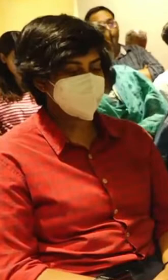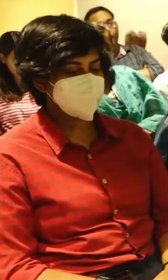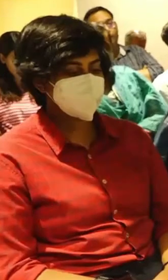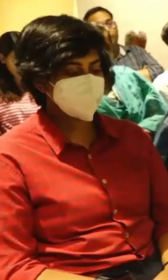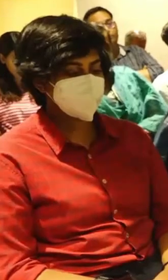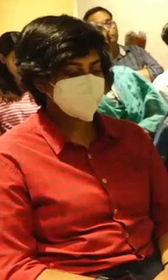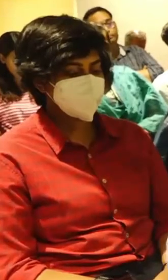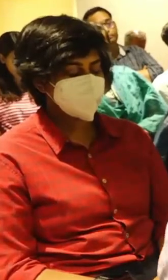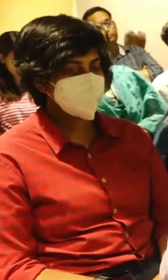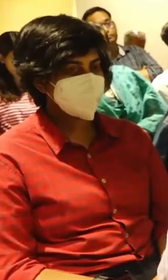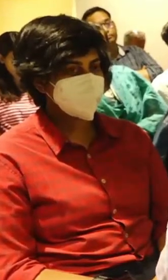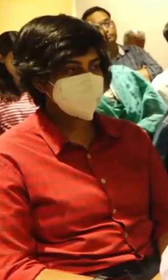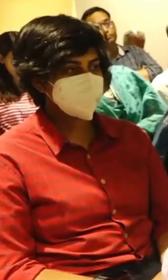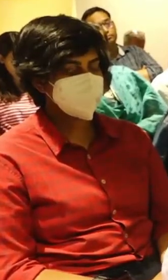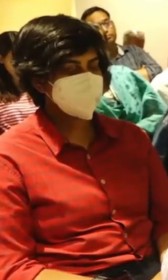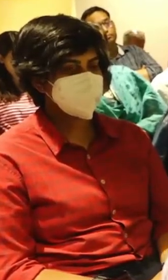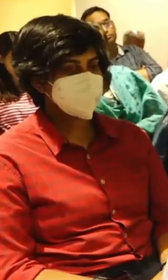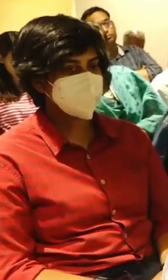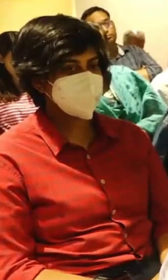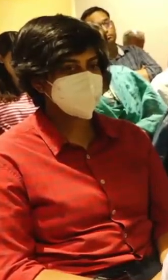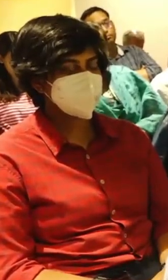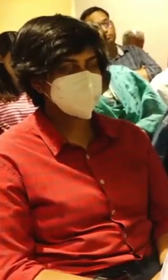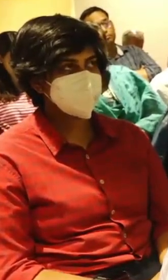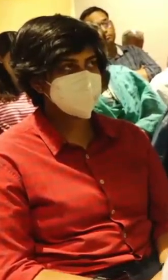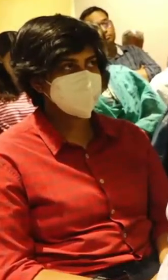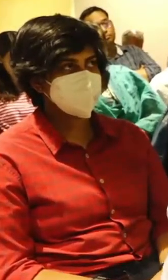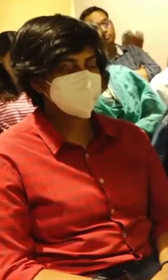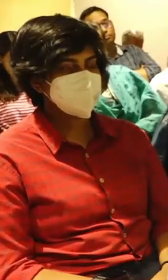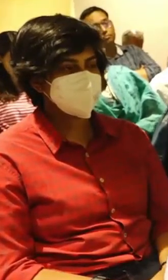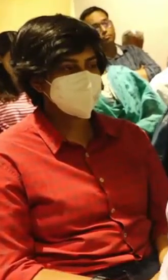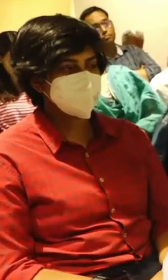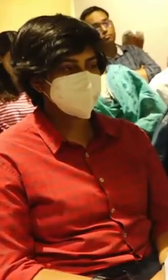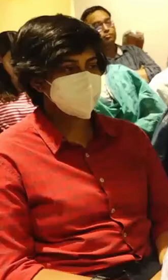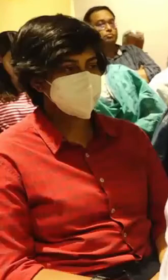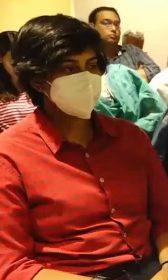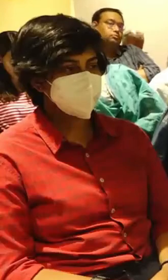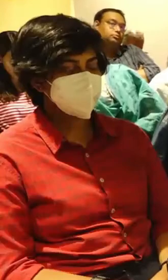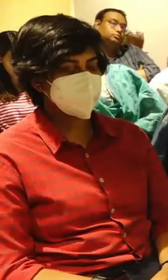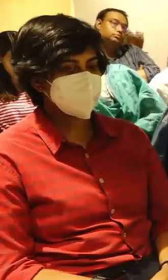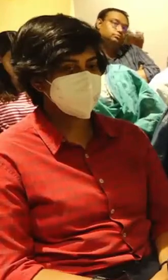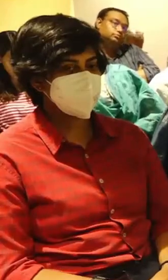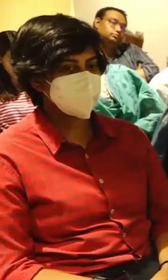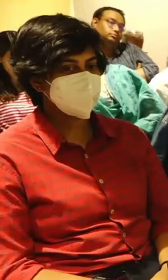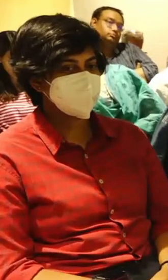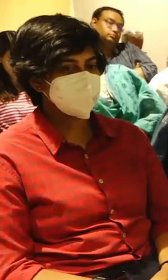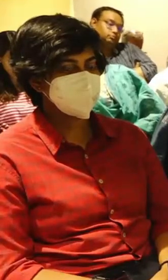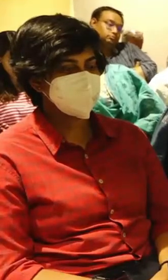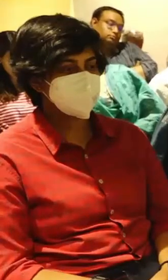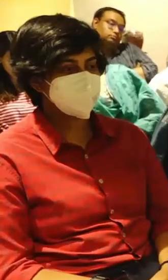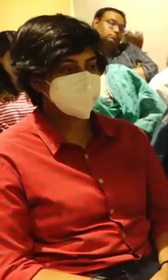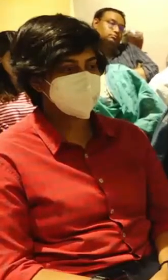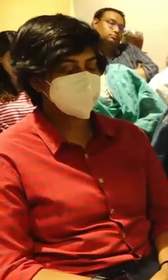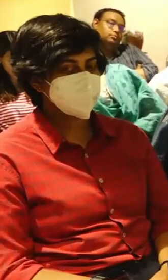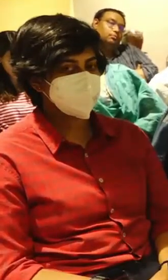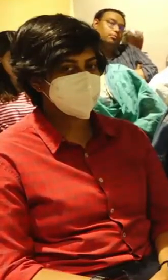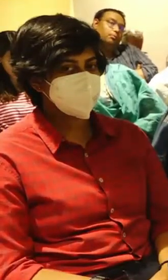a mistake that we often make, that all our discussions are around the restriction itself without first asserting what the right is.